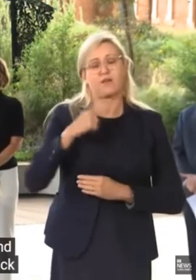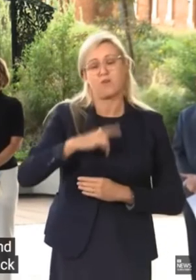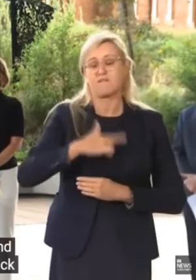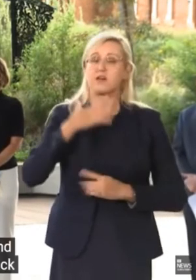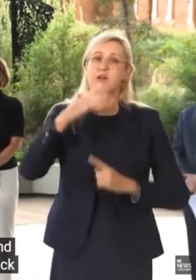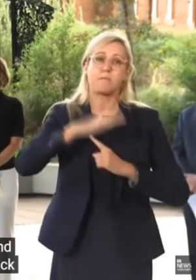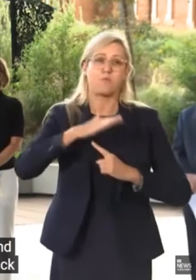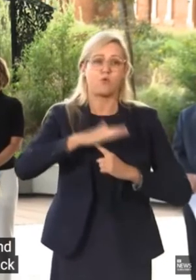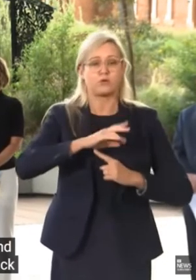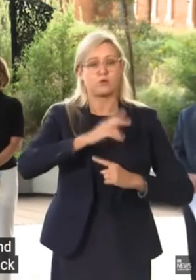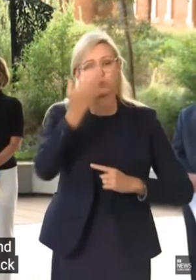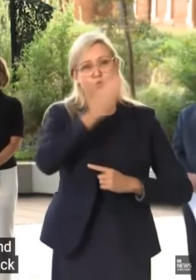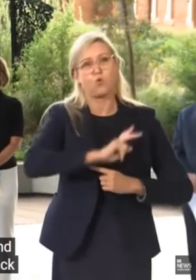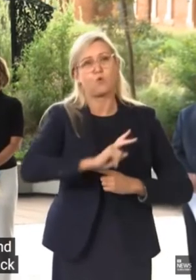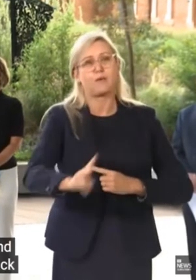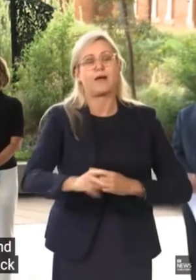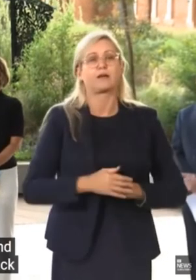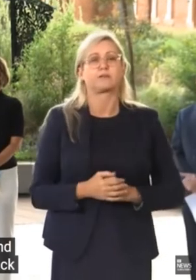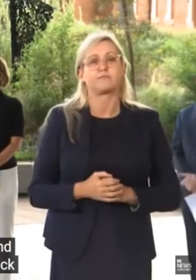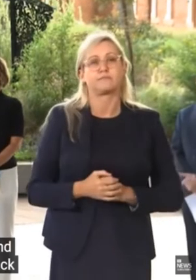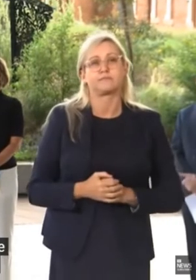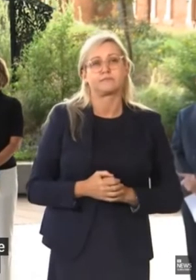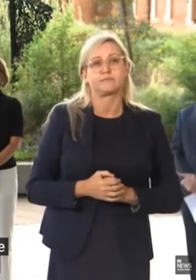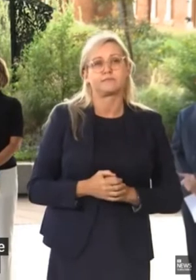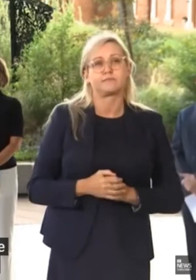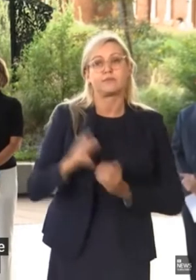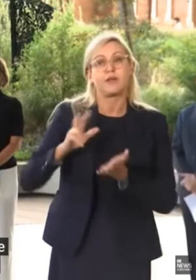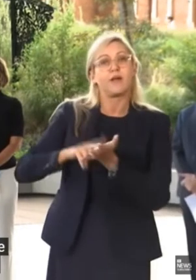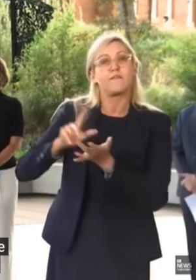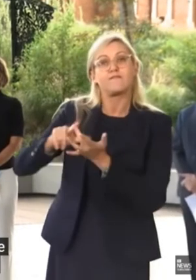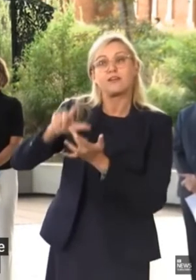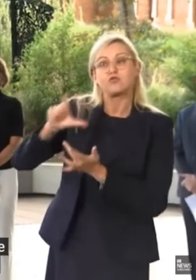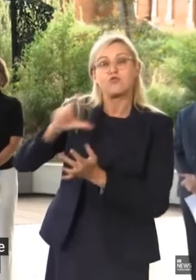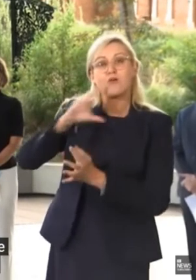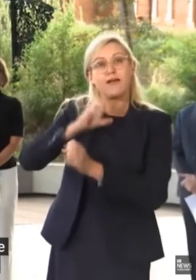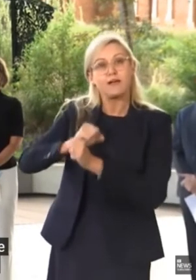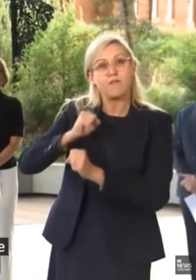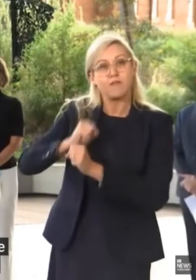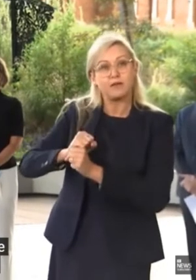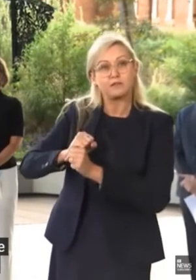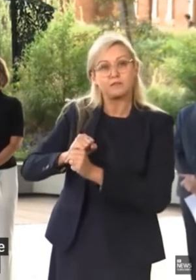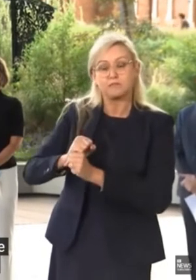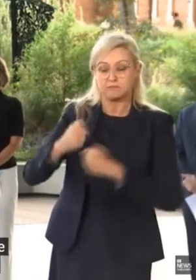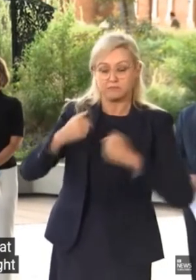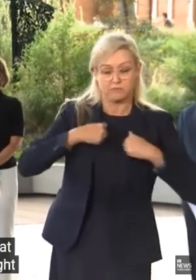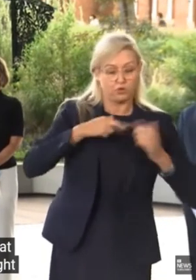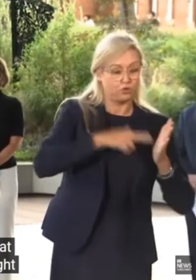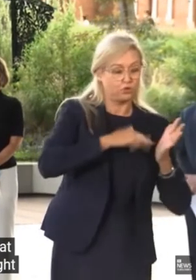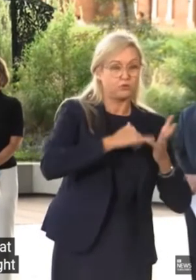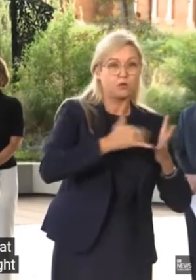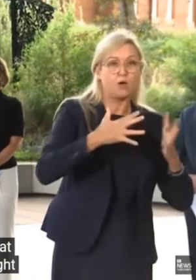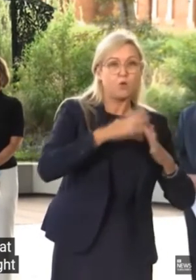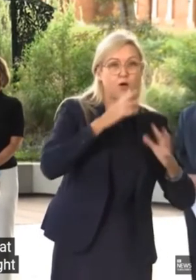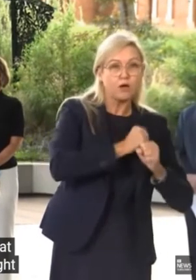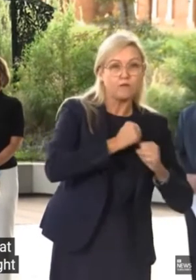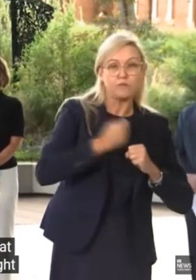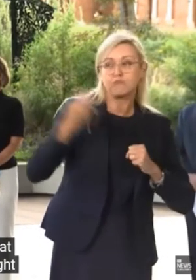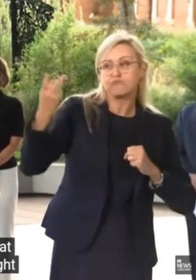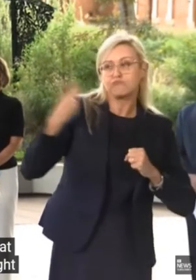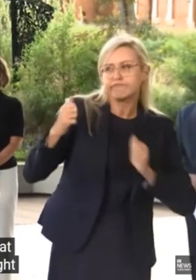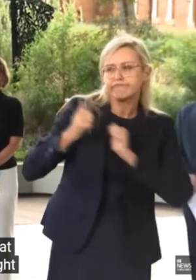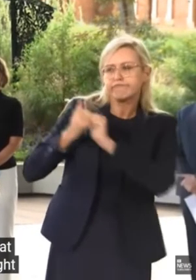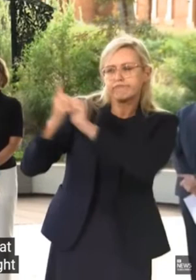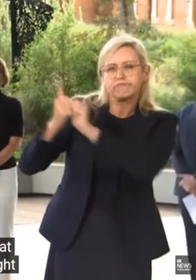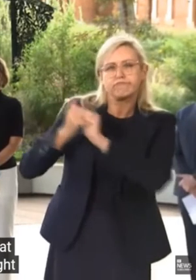again thank the Victorian Government. I was on the phone to the Victorian Premier last night, again in relation to the work that we've put